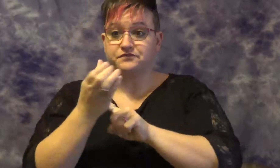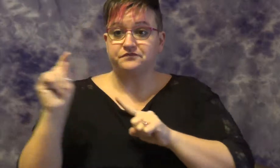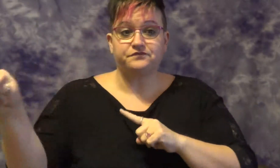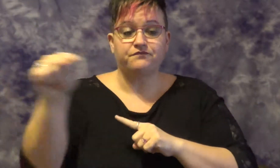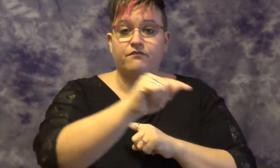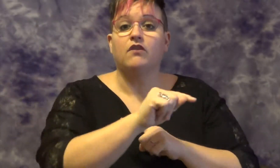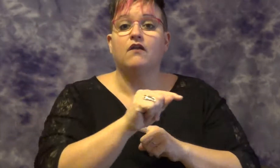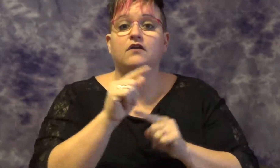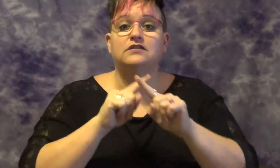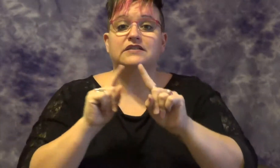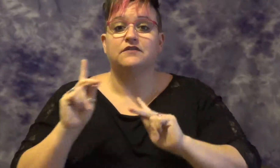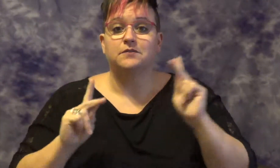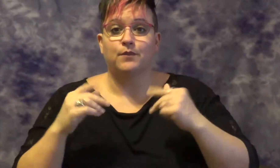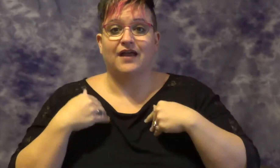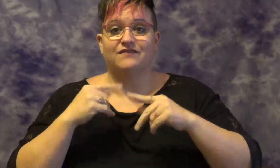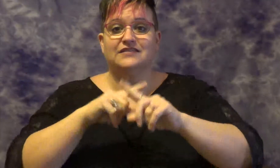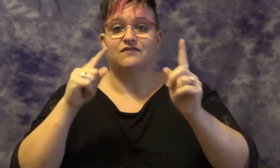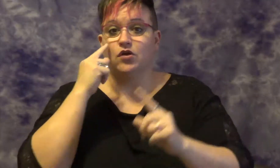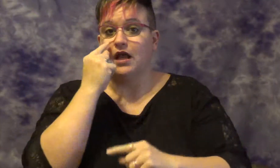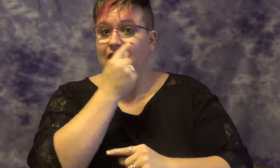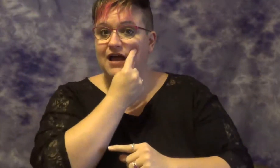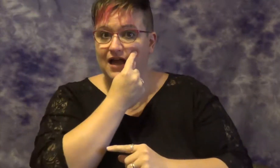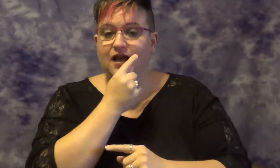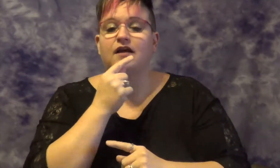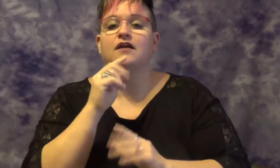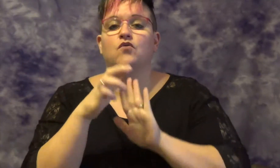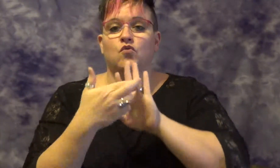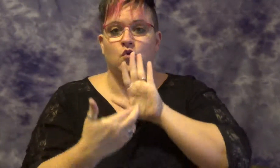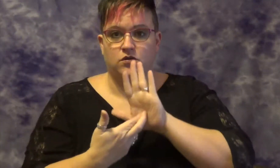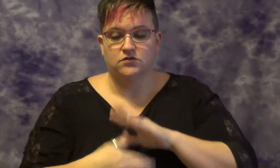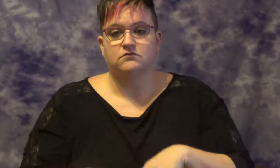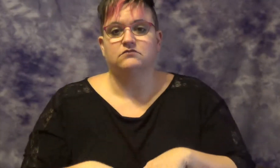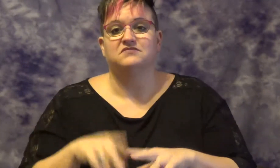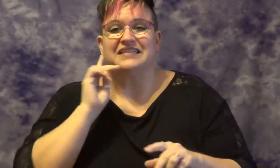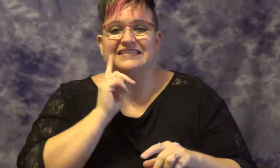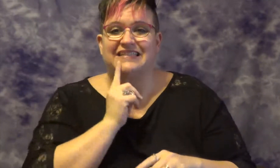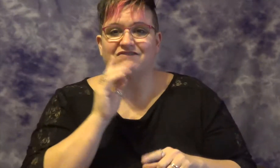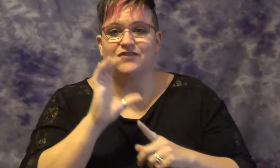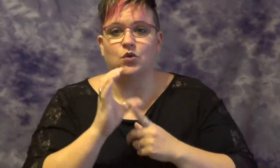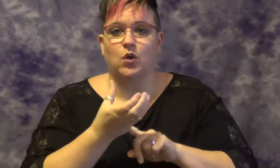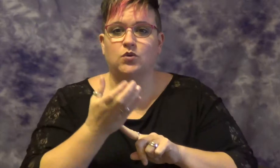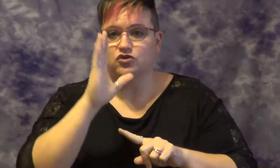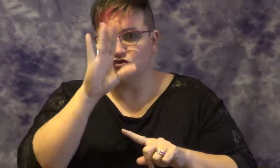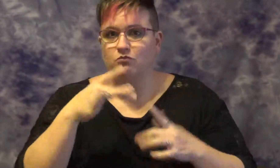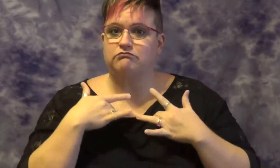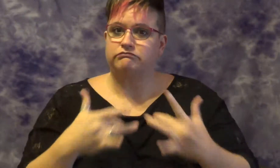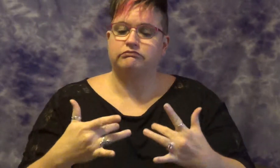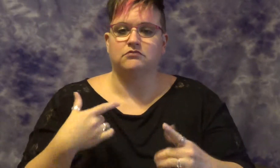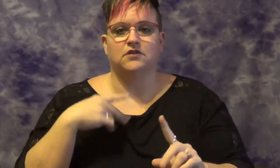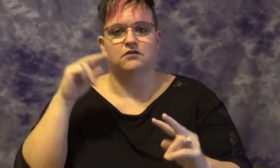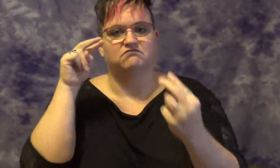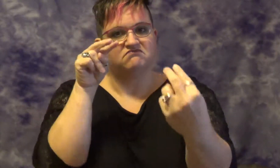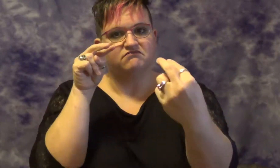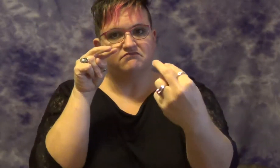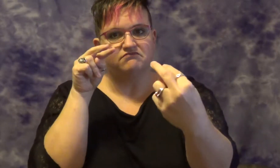We also have to think about cultures and the social cultures and the rules that have been dictated within each culture.